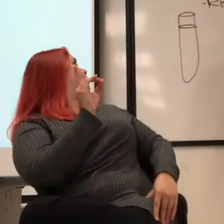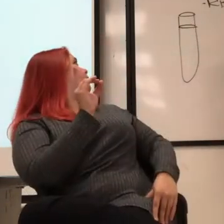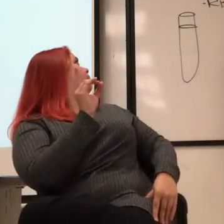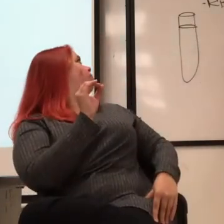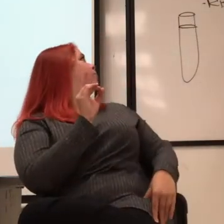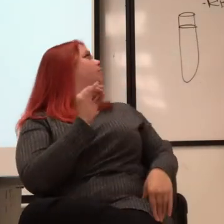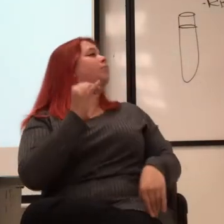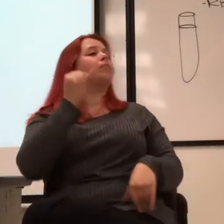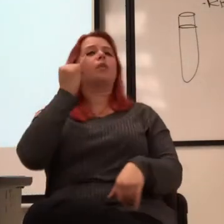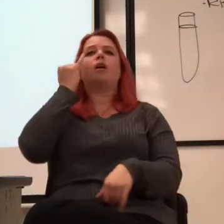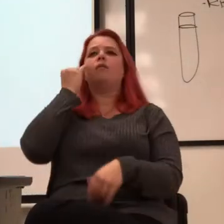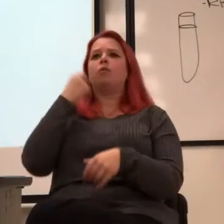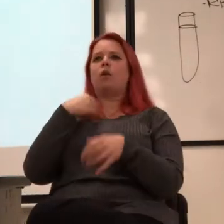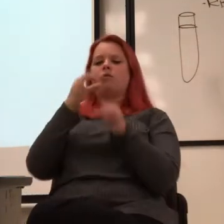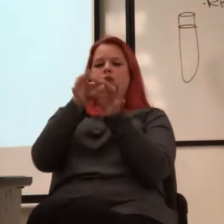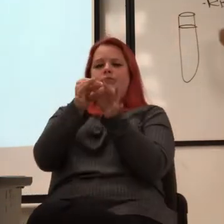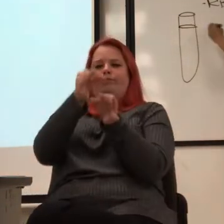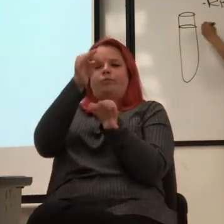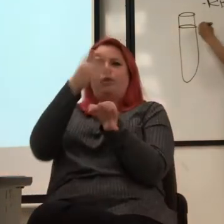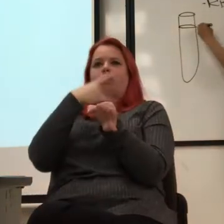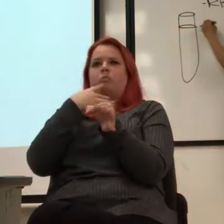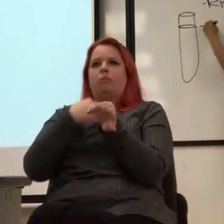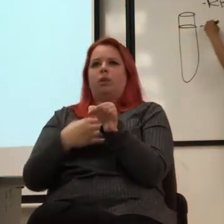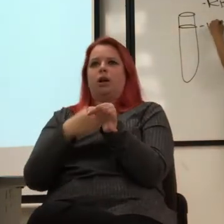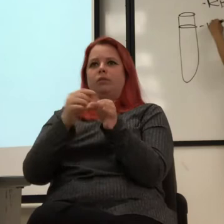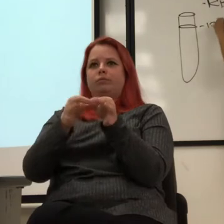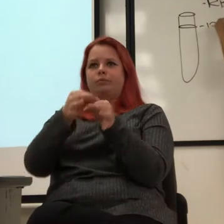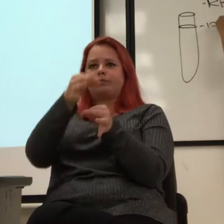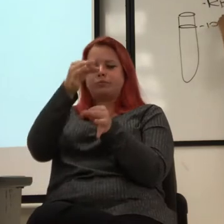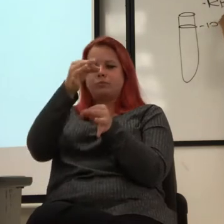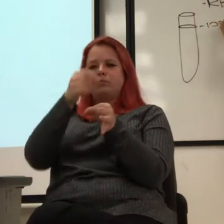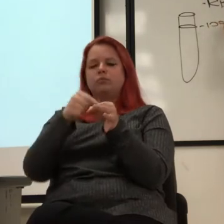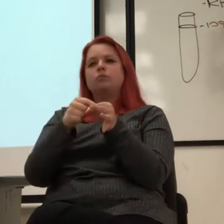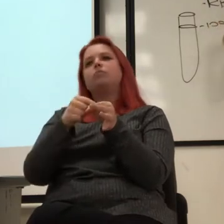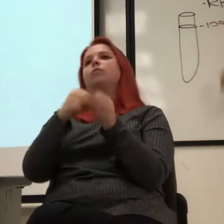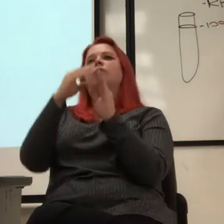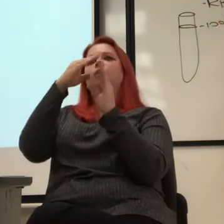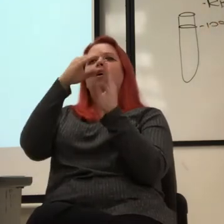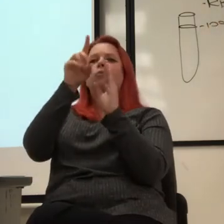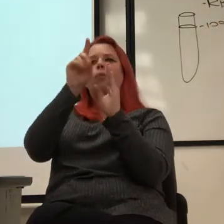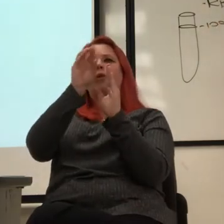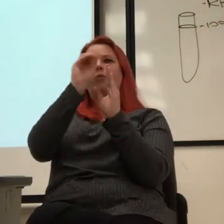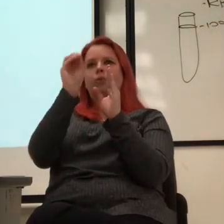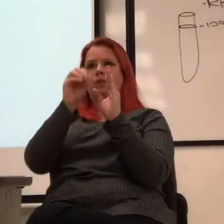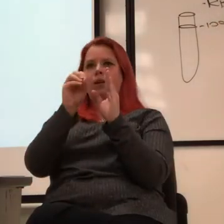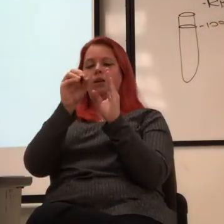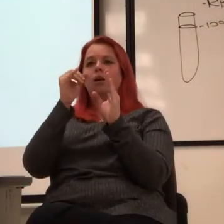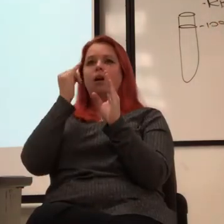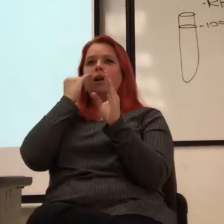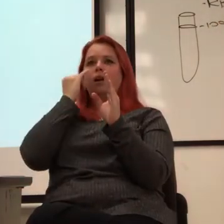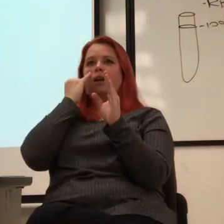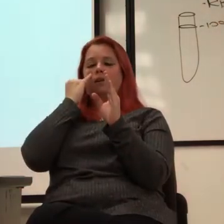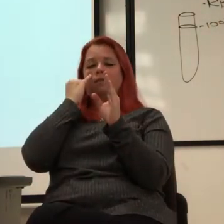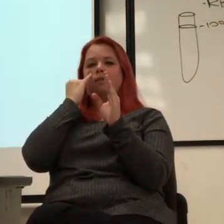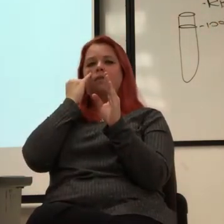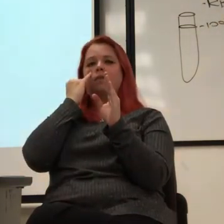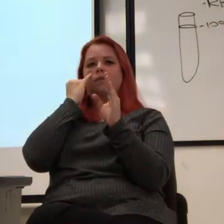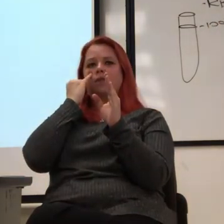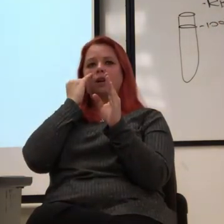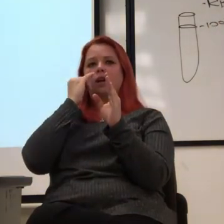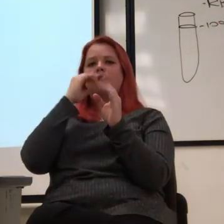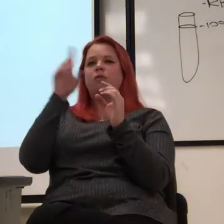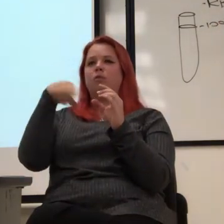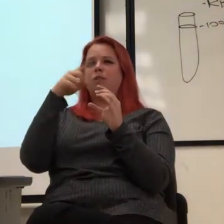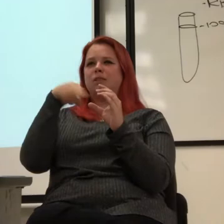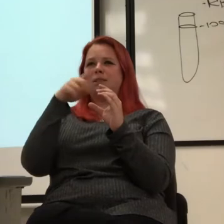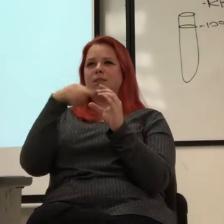if you have a column of blood, here's the top mark, 100%. And if you spin blood down, you could spin